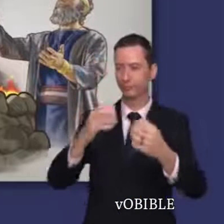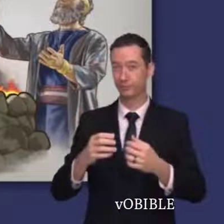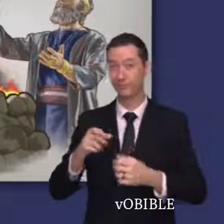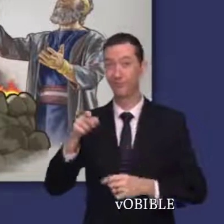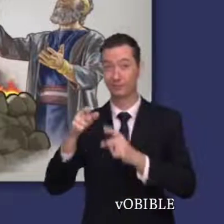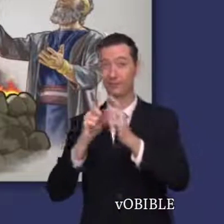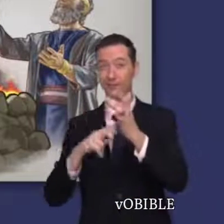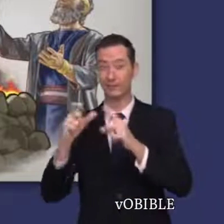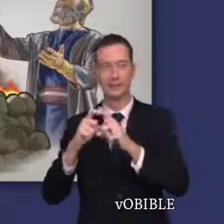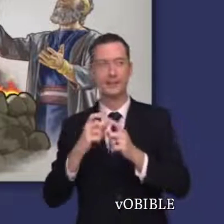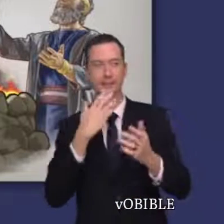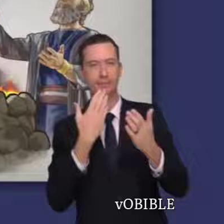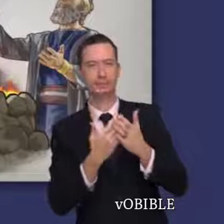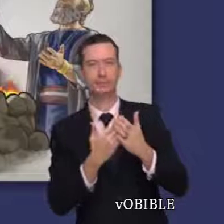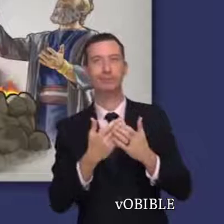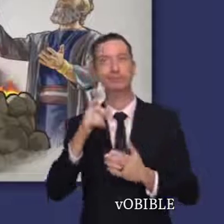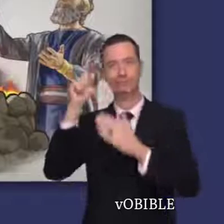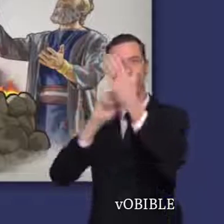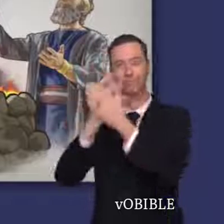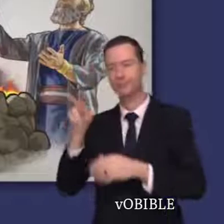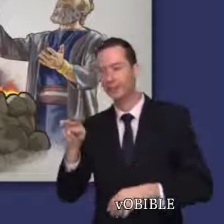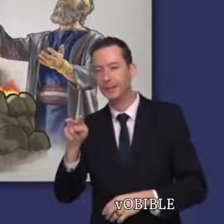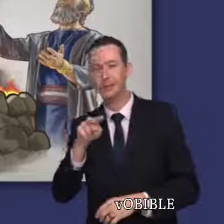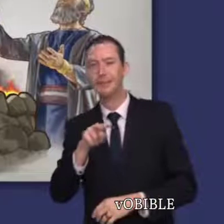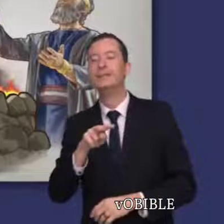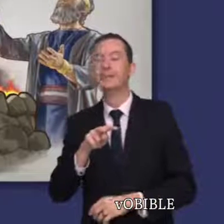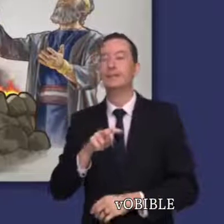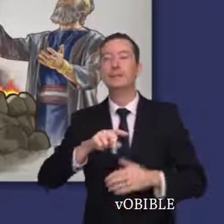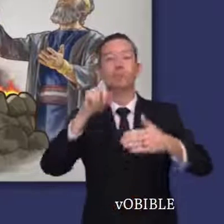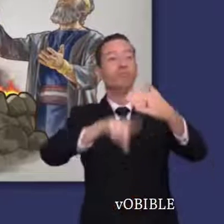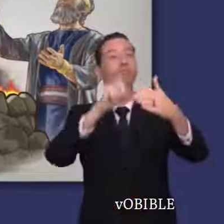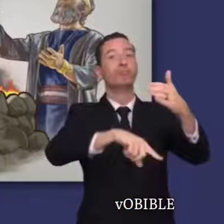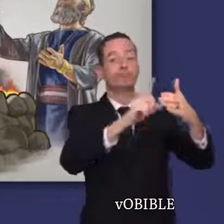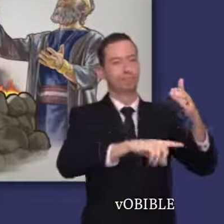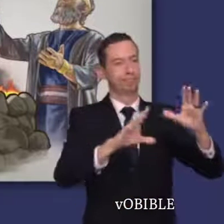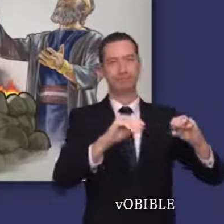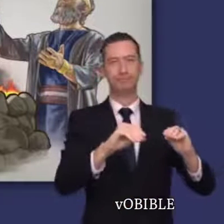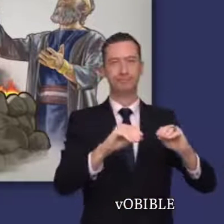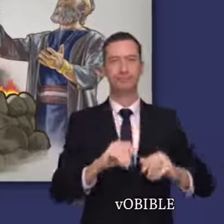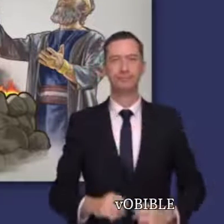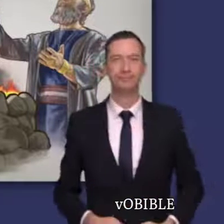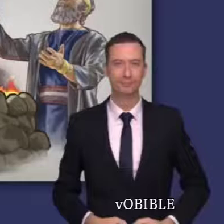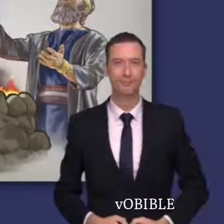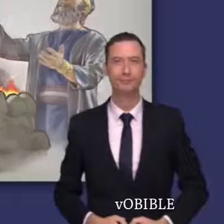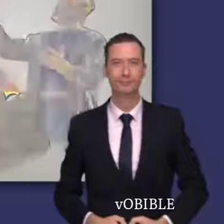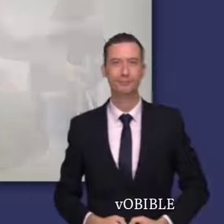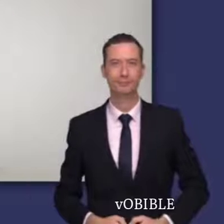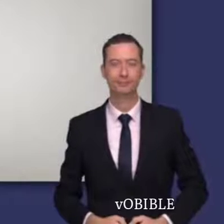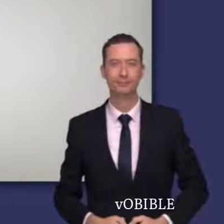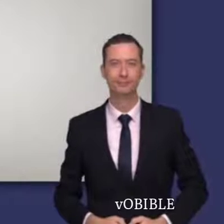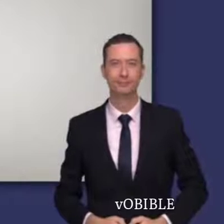up sacrifices to God. At Jehovah's command, the scourge against Israel is halted.